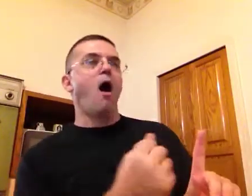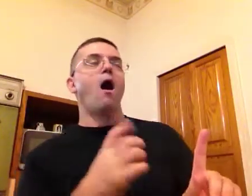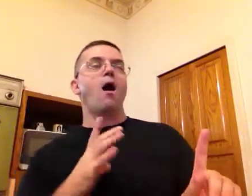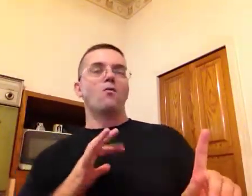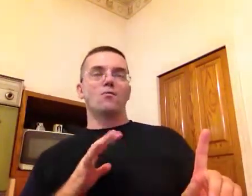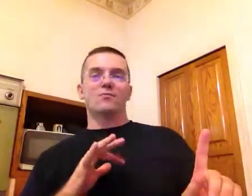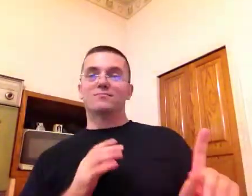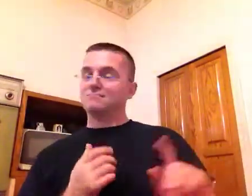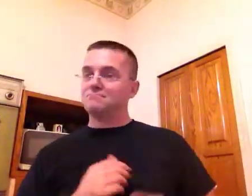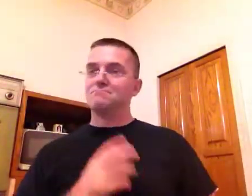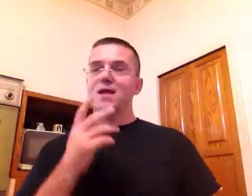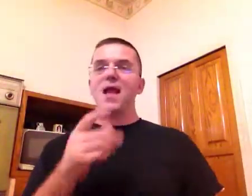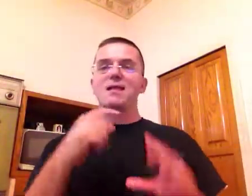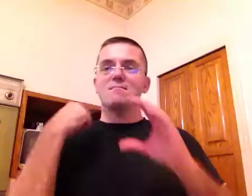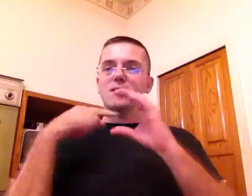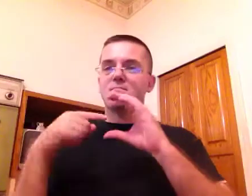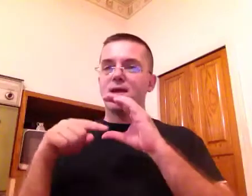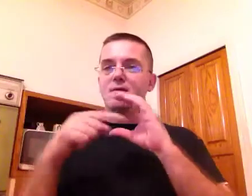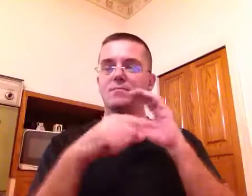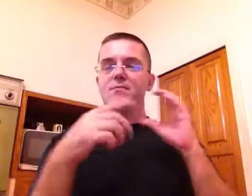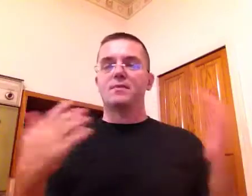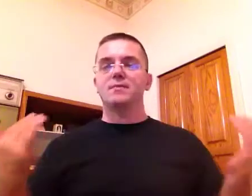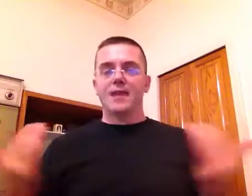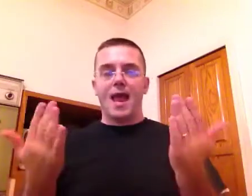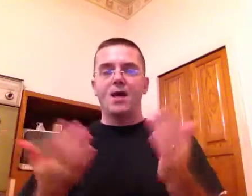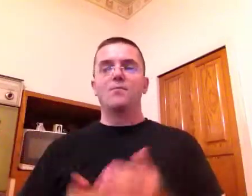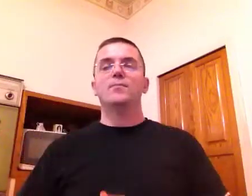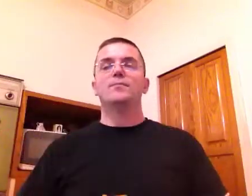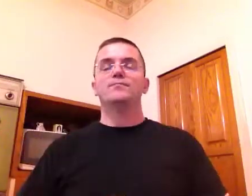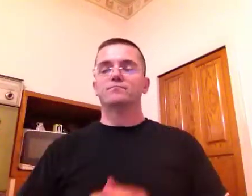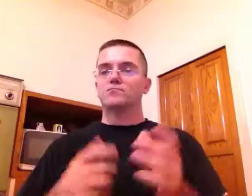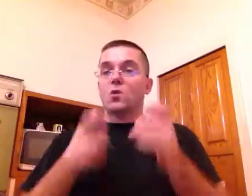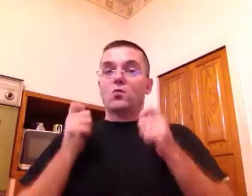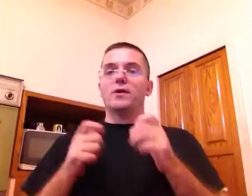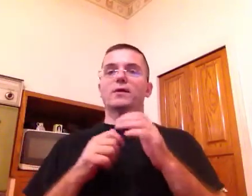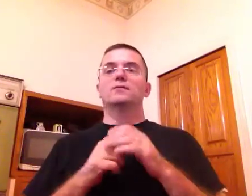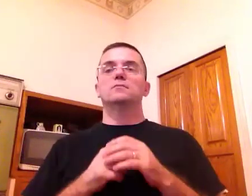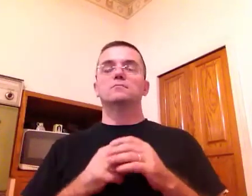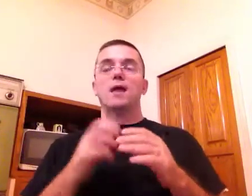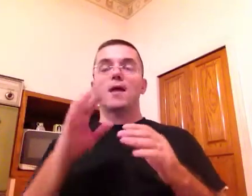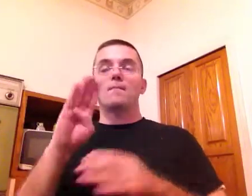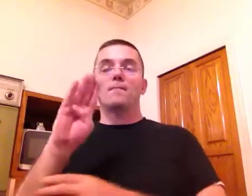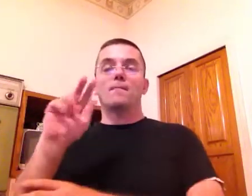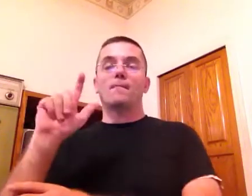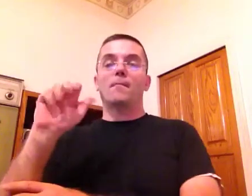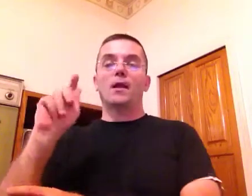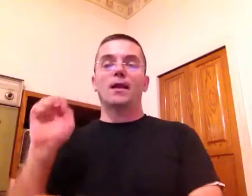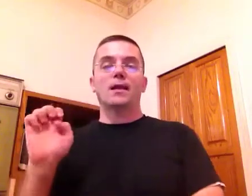Hey, email me this right here real quick, and Blake's going to pop them up for me. The email address is